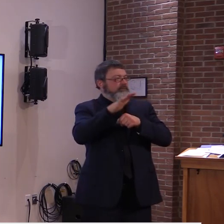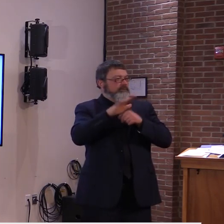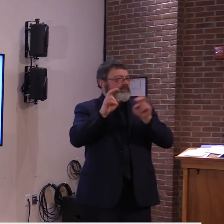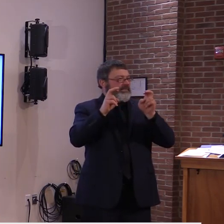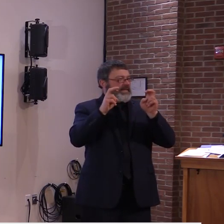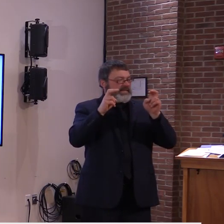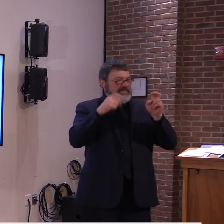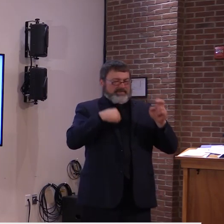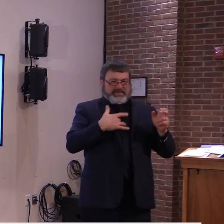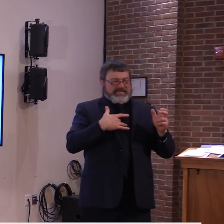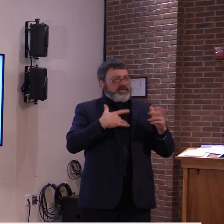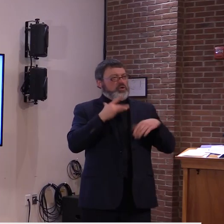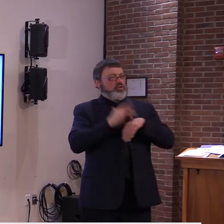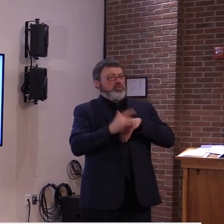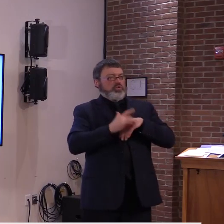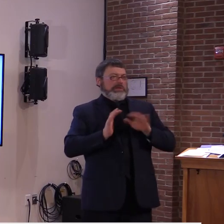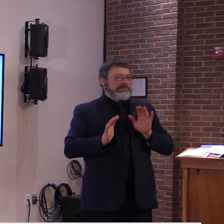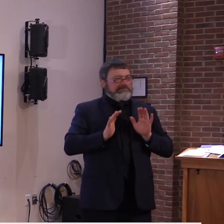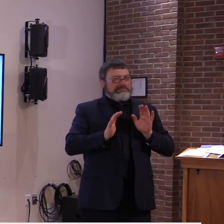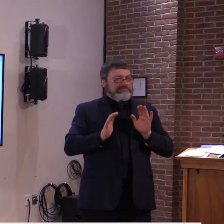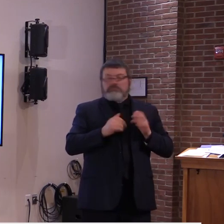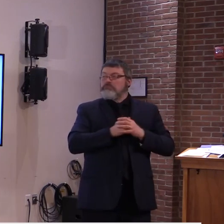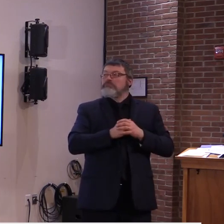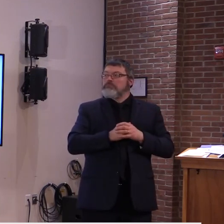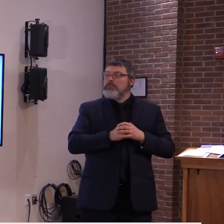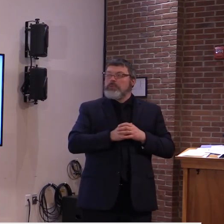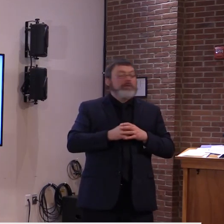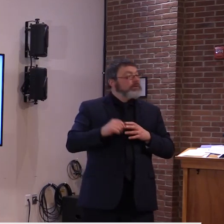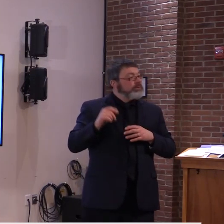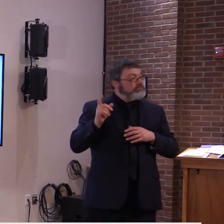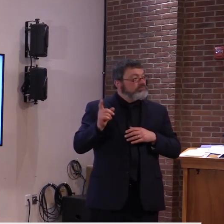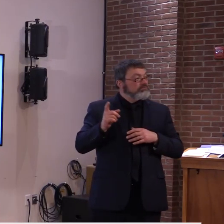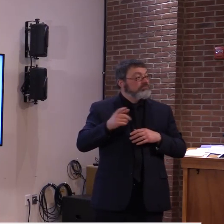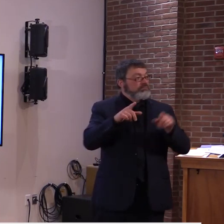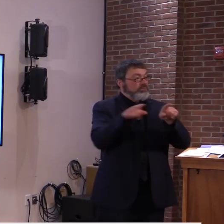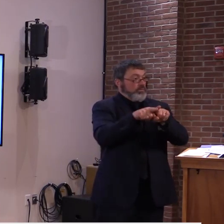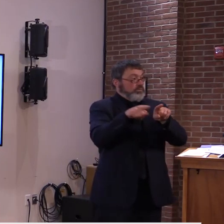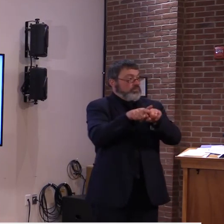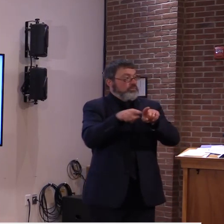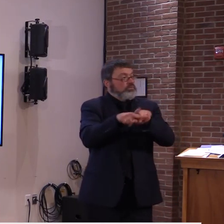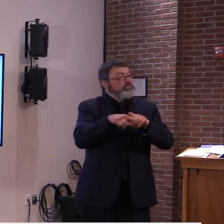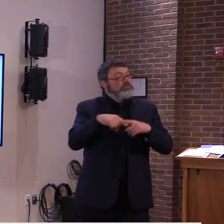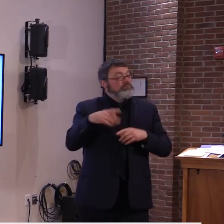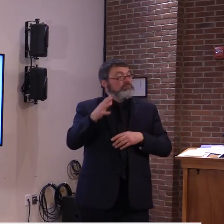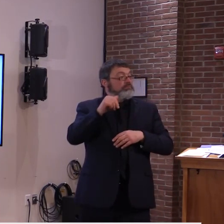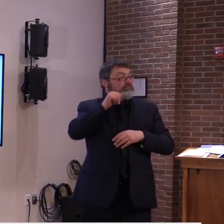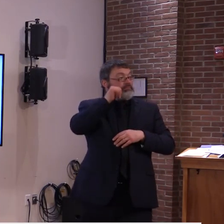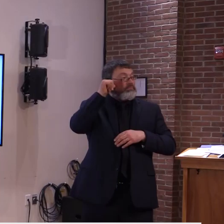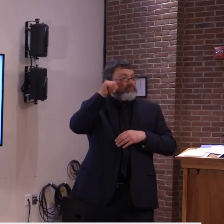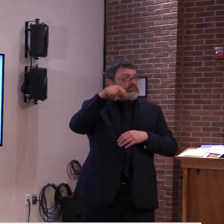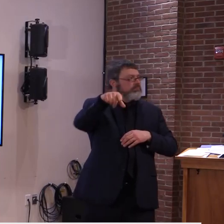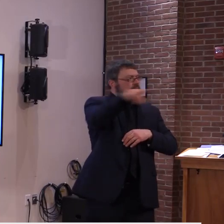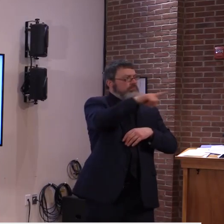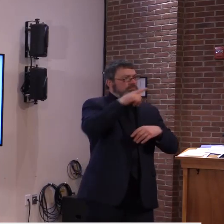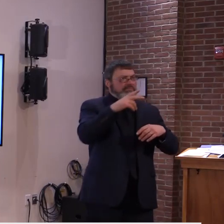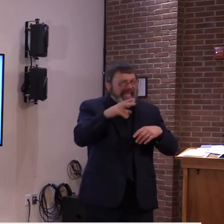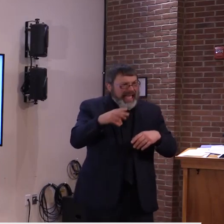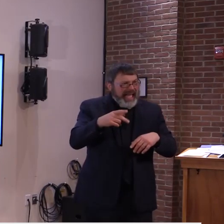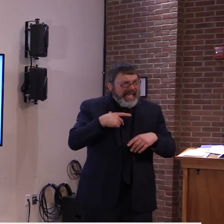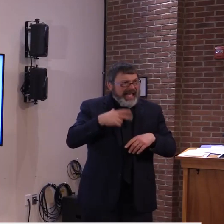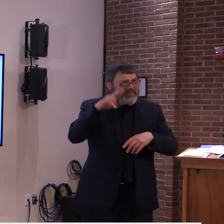frame. And as I said, one day does not make a trend. Yesterday may have made people be very concerned that Thanksgiving's impact was